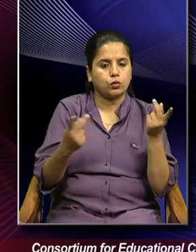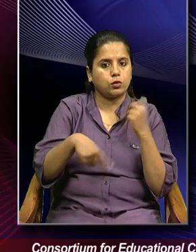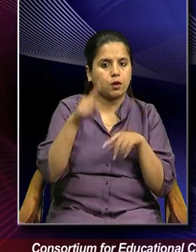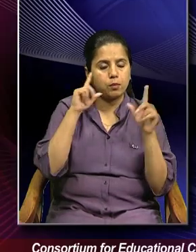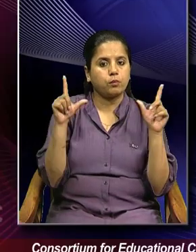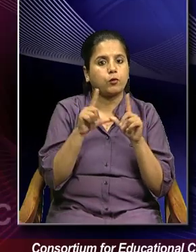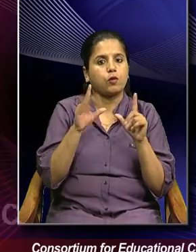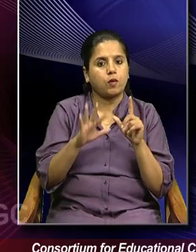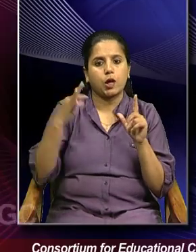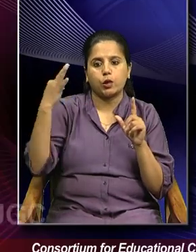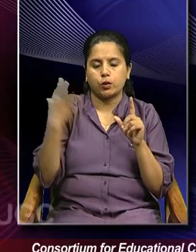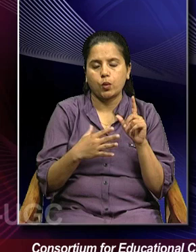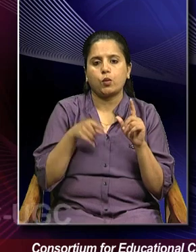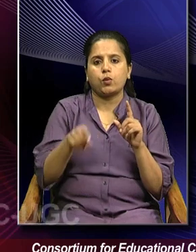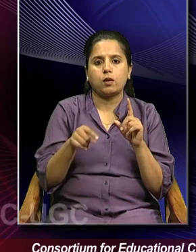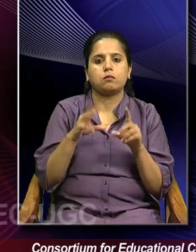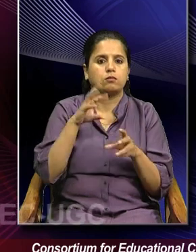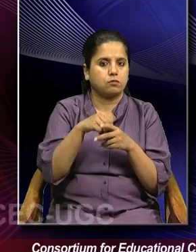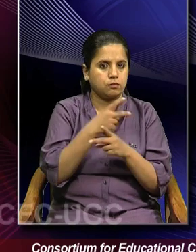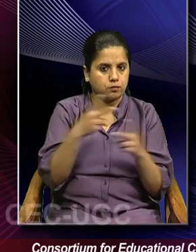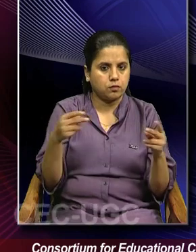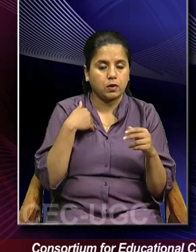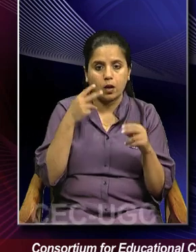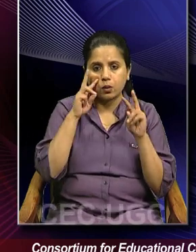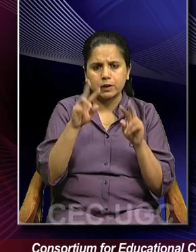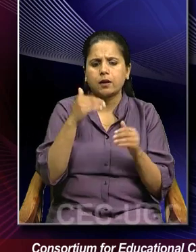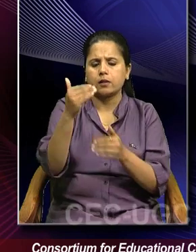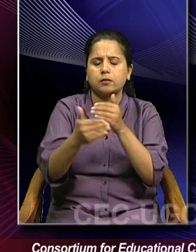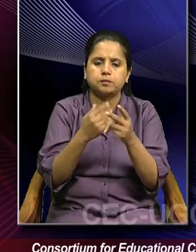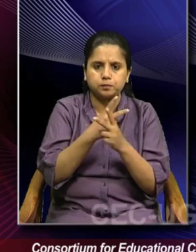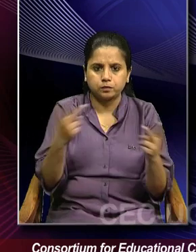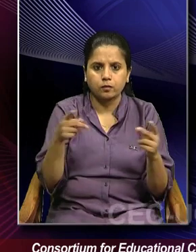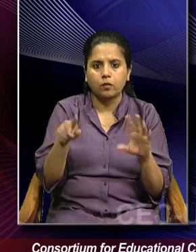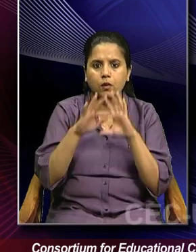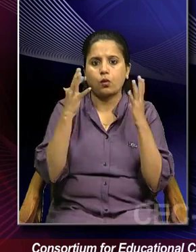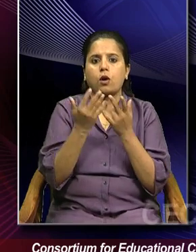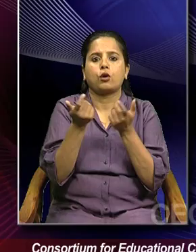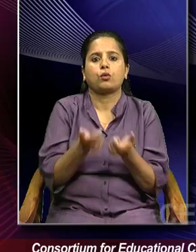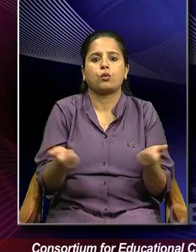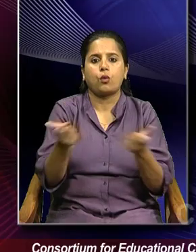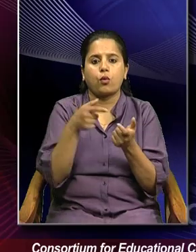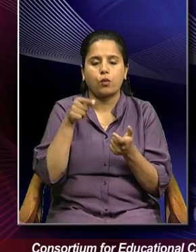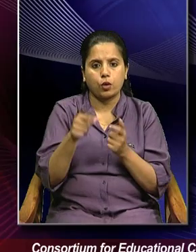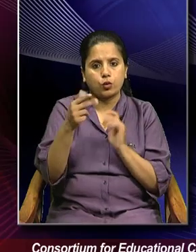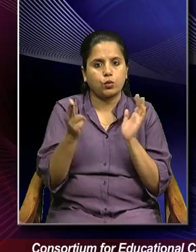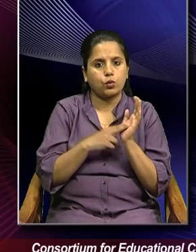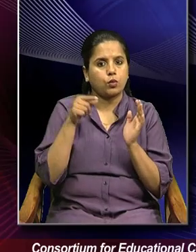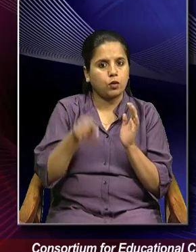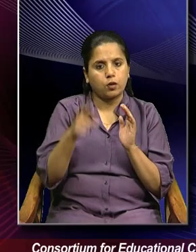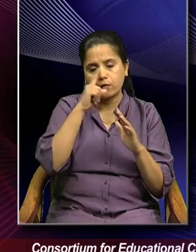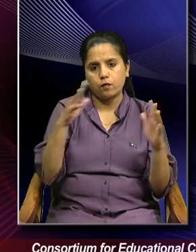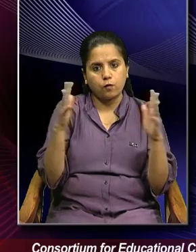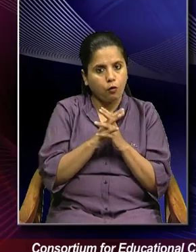witnessing new inputs. Moving forward, dear learners, the World Conference of the United Nations Decade for